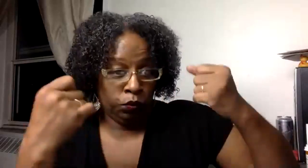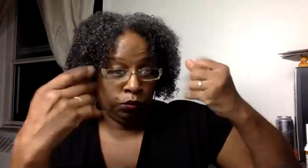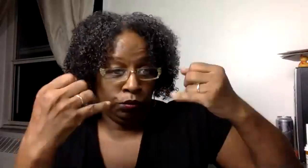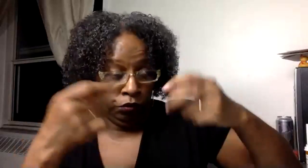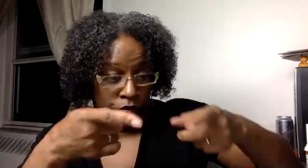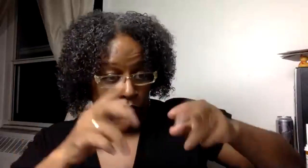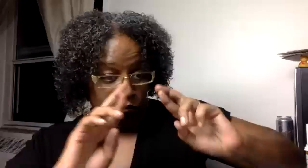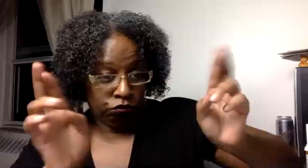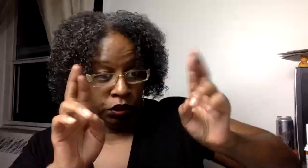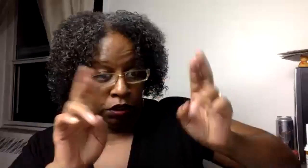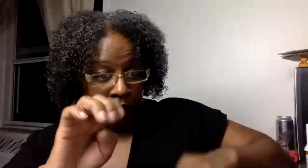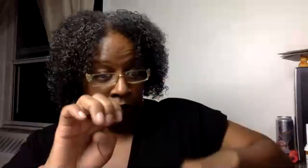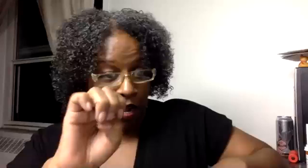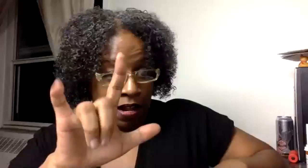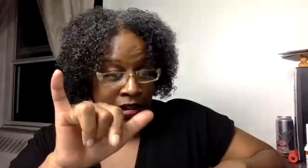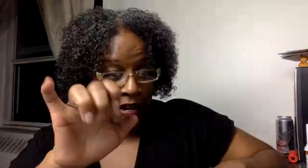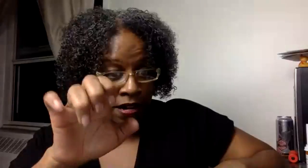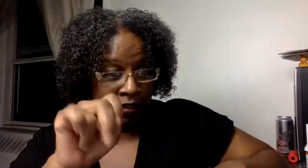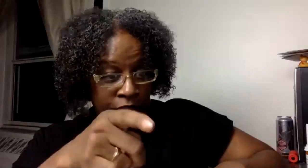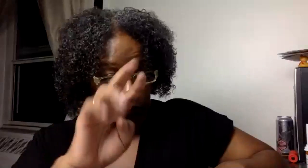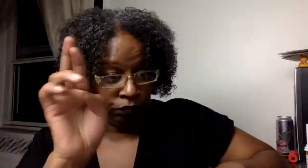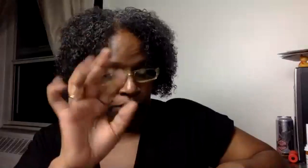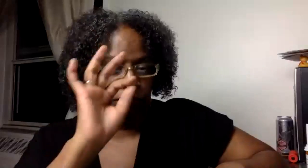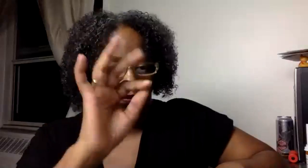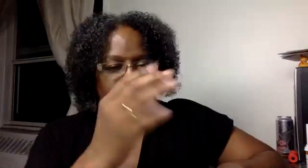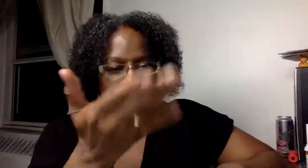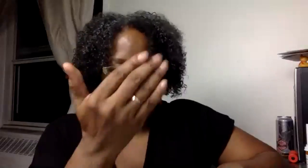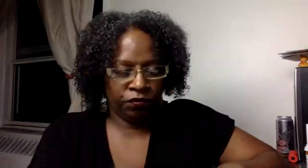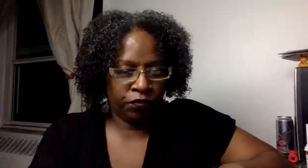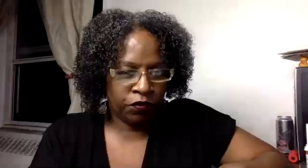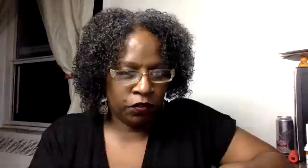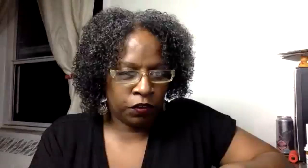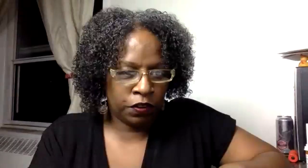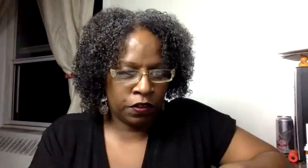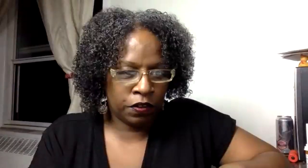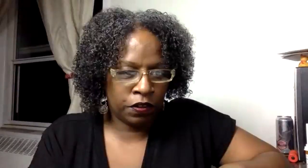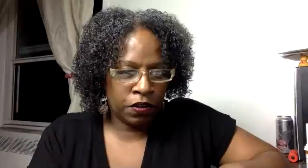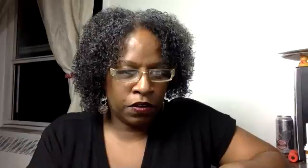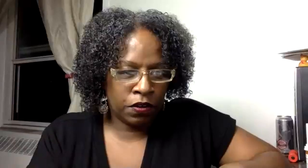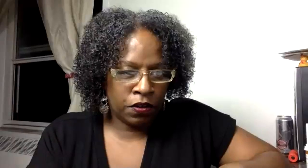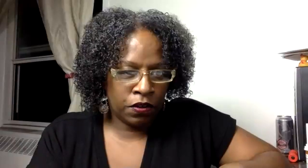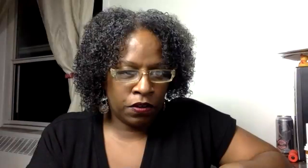And once again, do you mind if you're signing, please to be close to the camera so the members of the deafblind community will be able to see you a little bit more